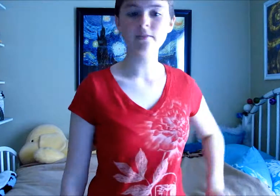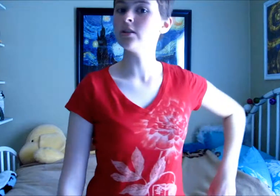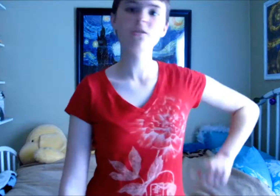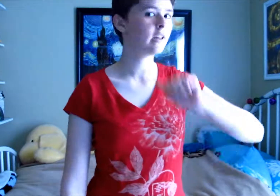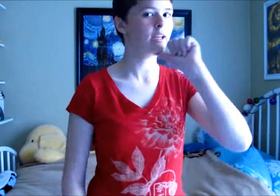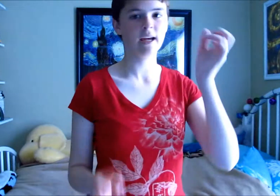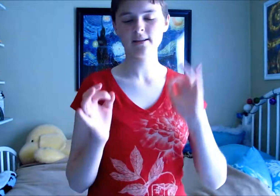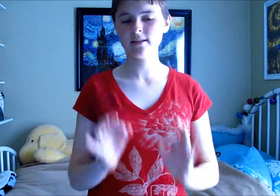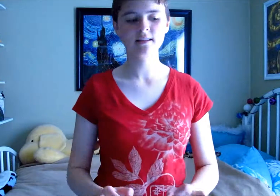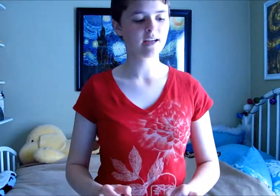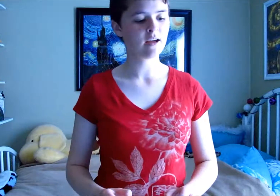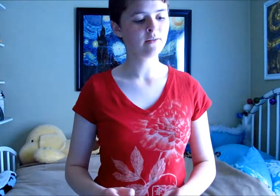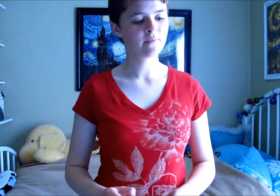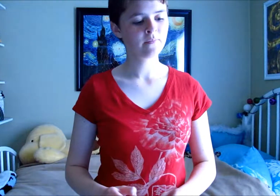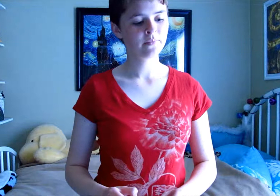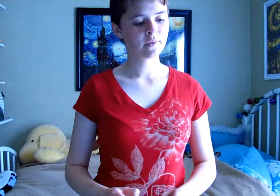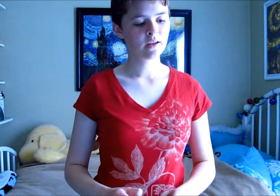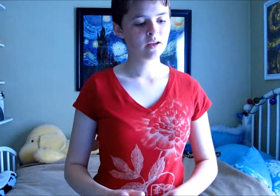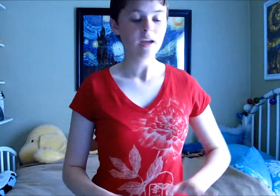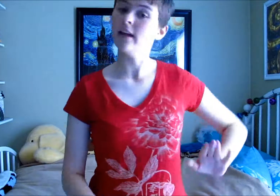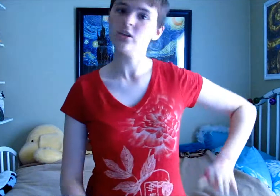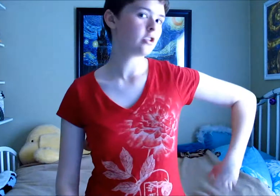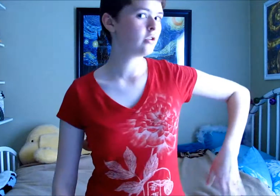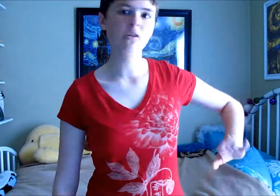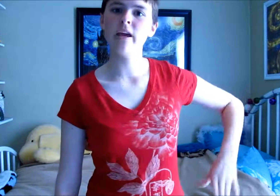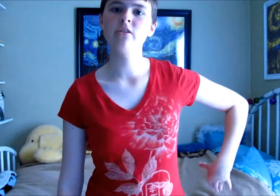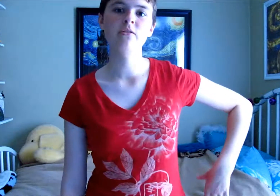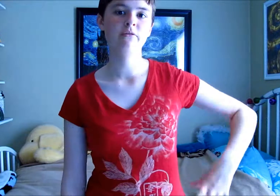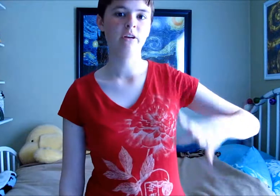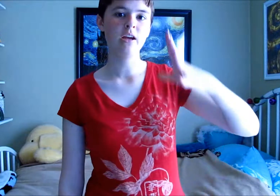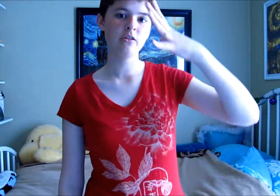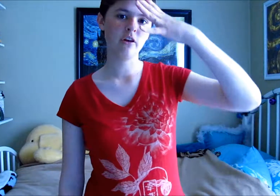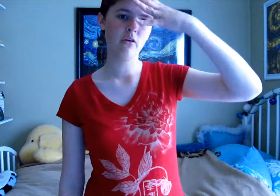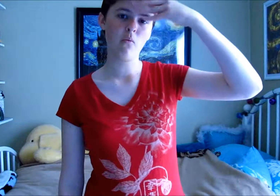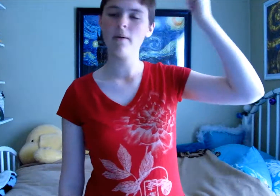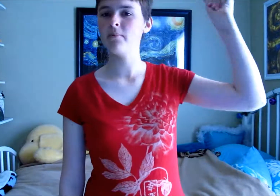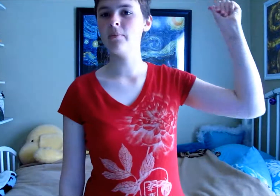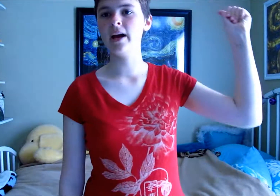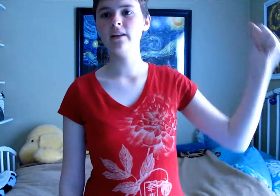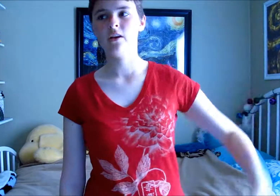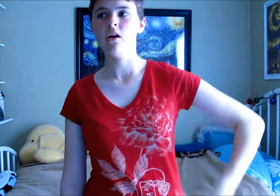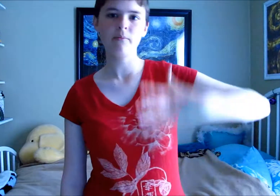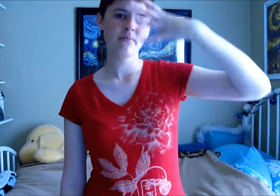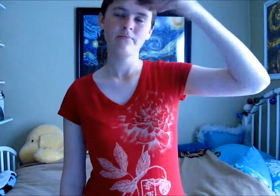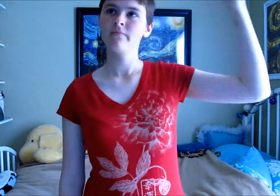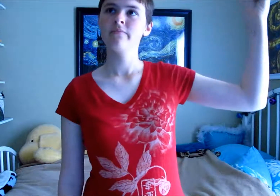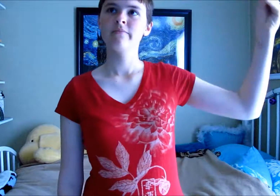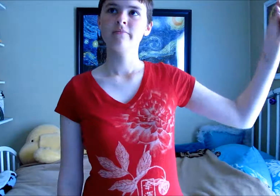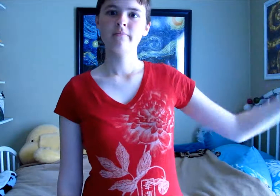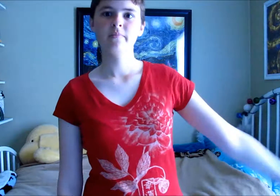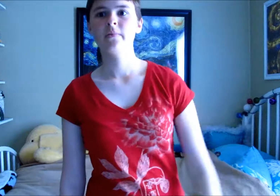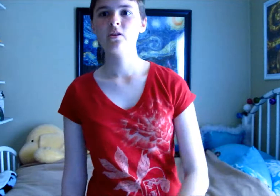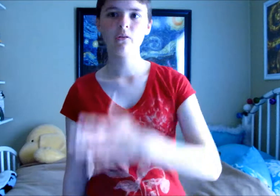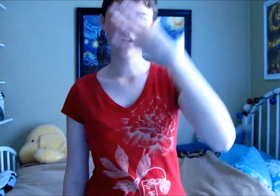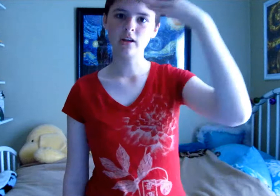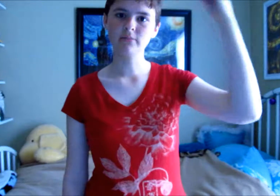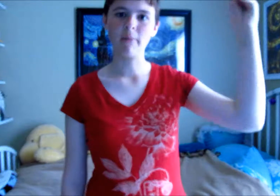it's too late not to decide, and it's too late to forget. You're going to wipe your mind like, oh, totally lost my mind